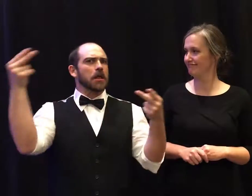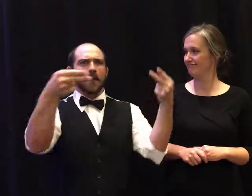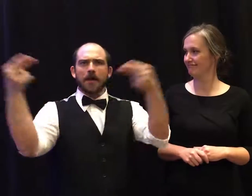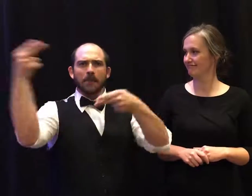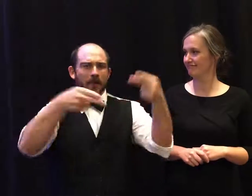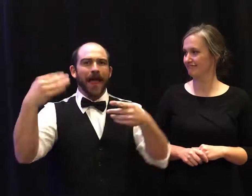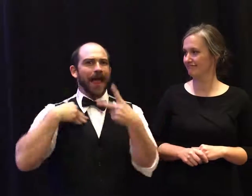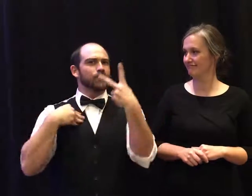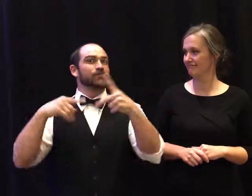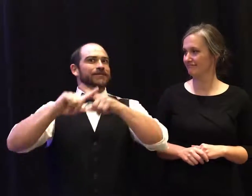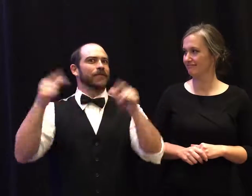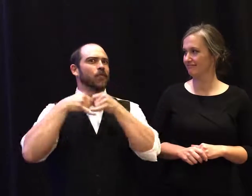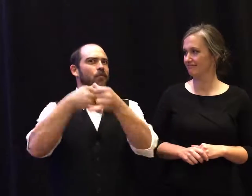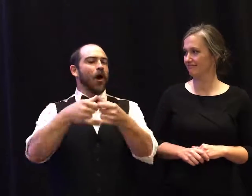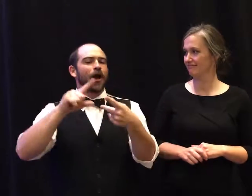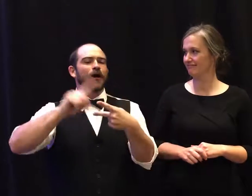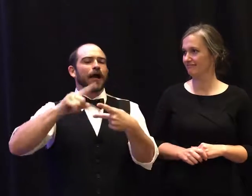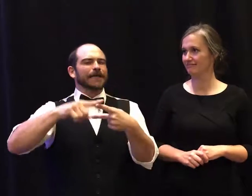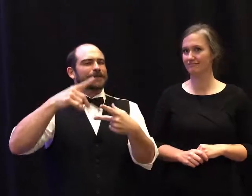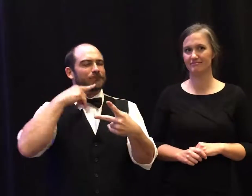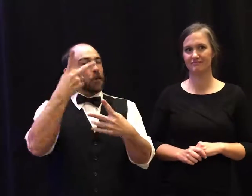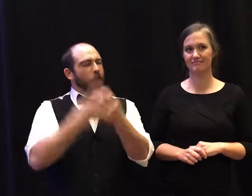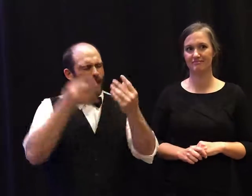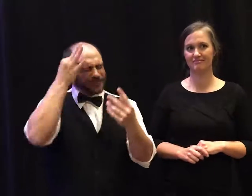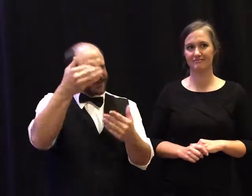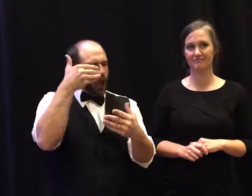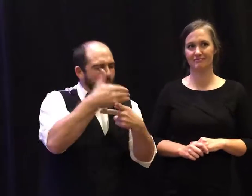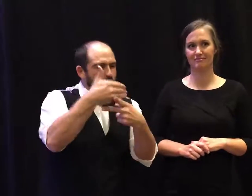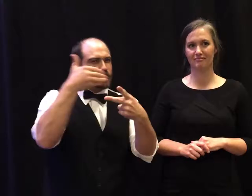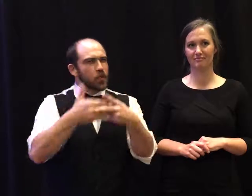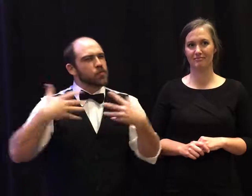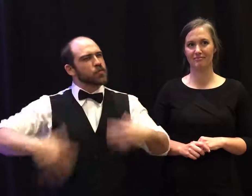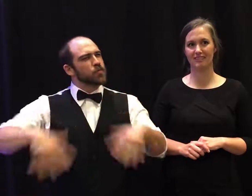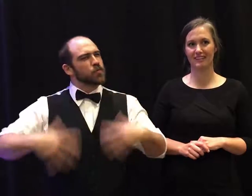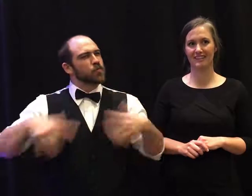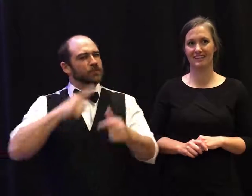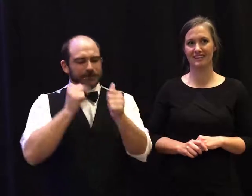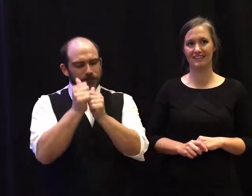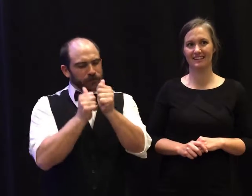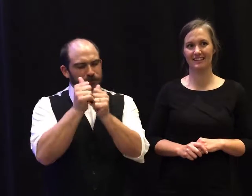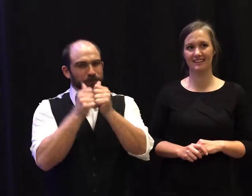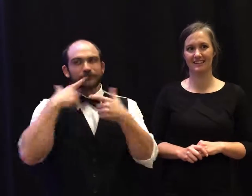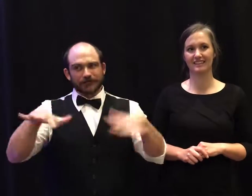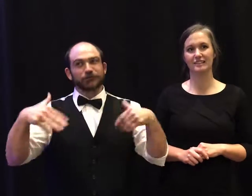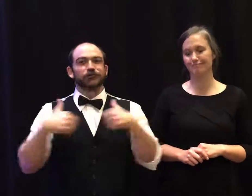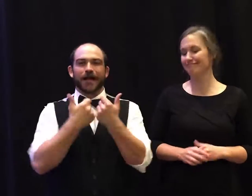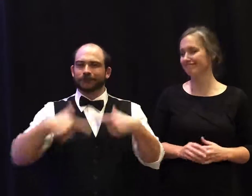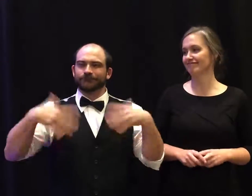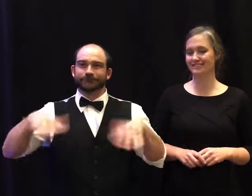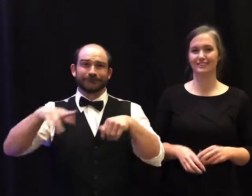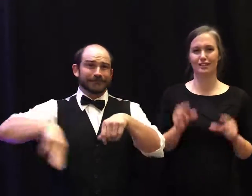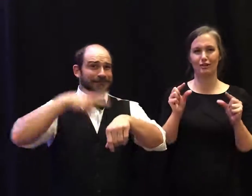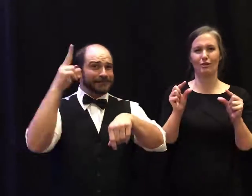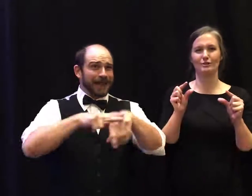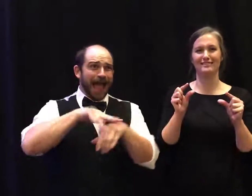and they got an award. They had various nominations, I should say. They got really close to winning the award, and it was such